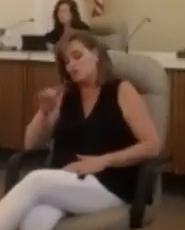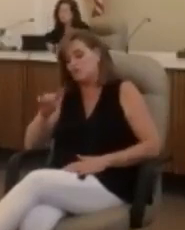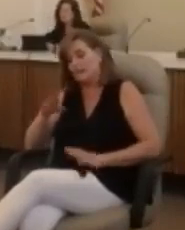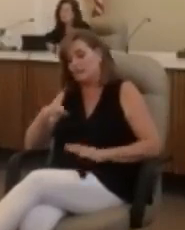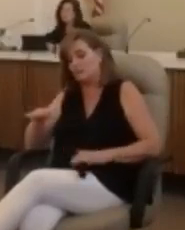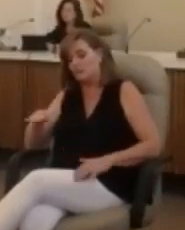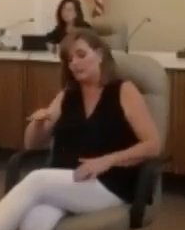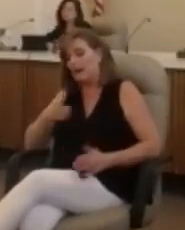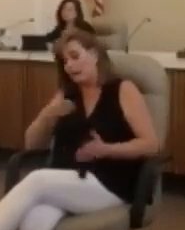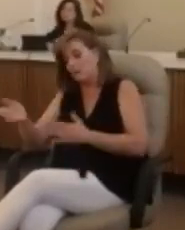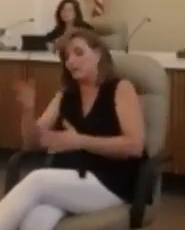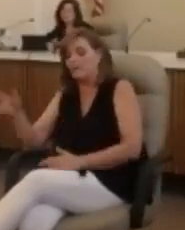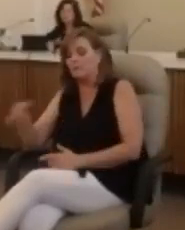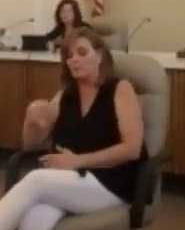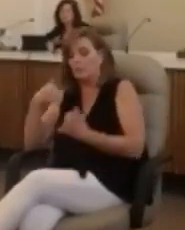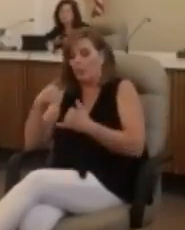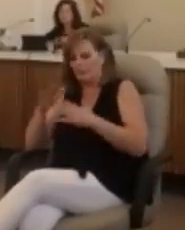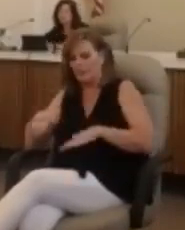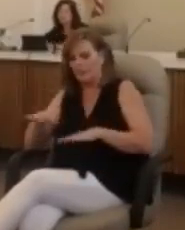But